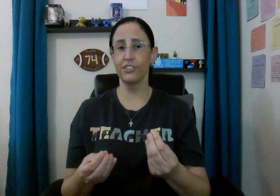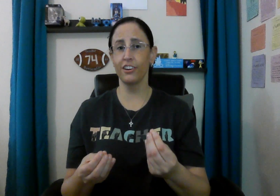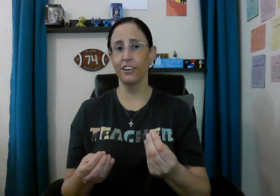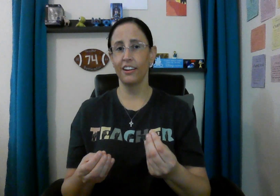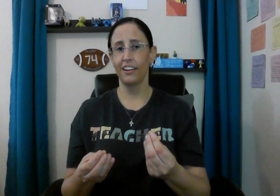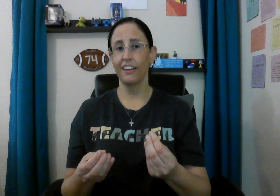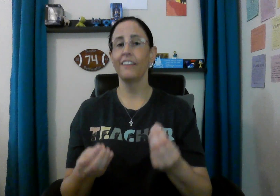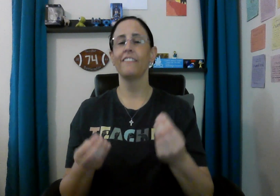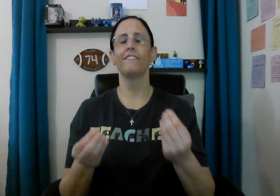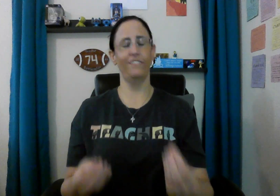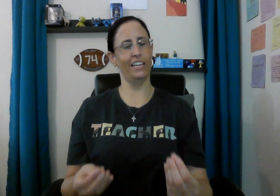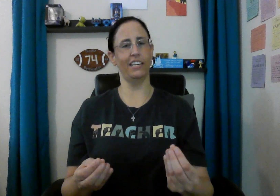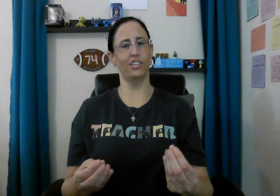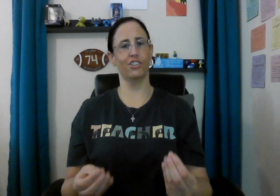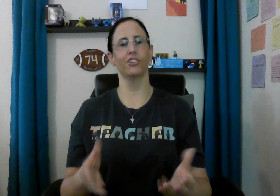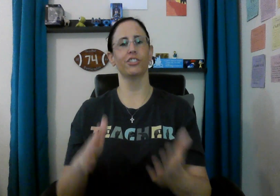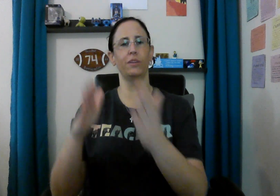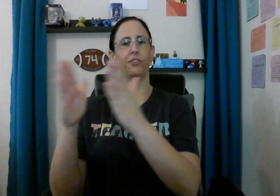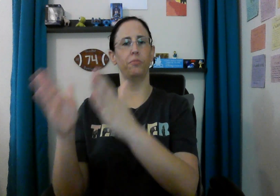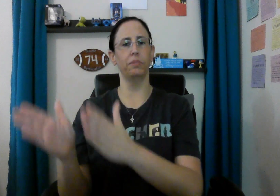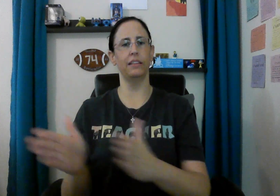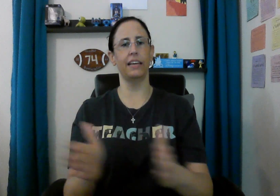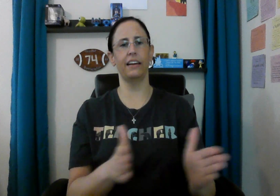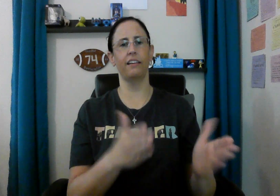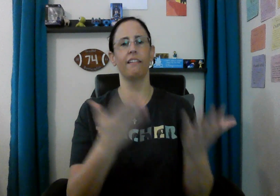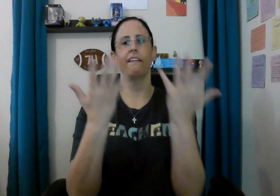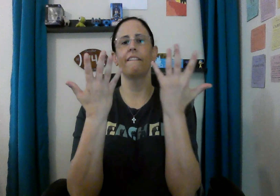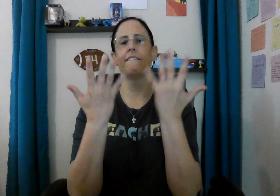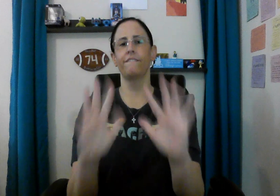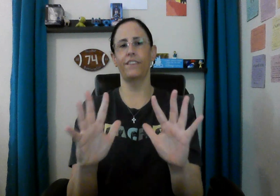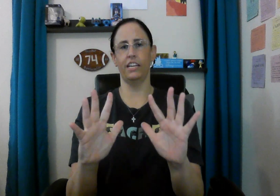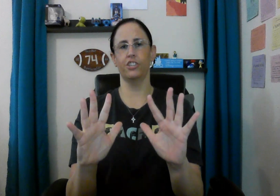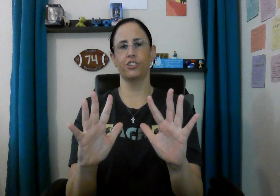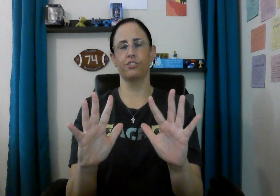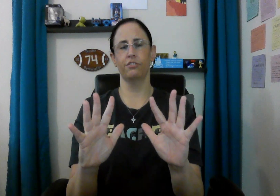answer. Finish, so we do plan, finish.